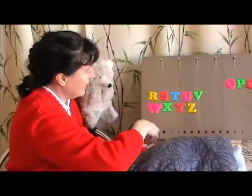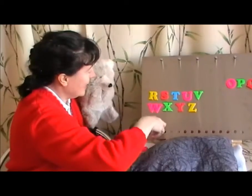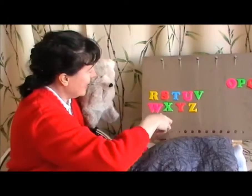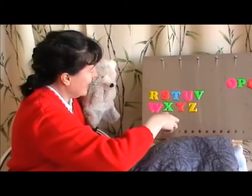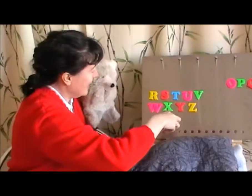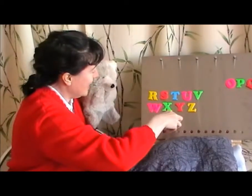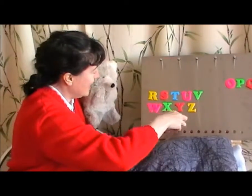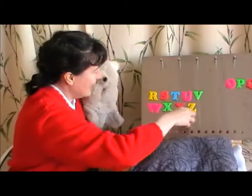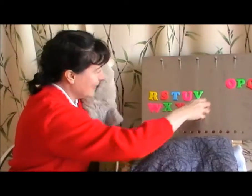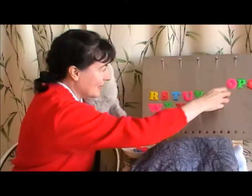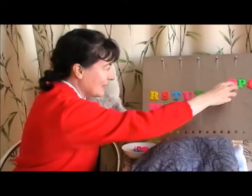14,